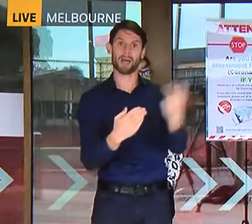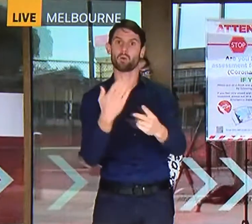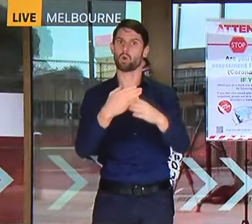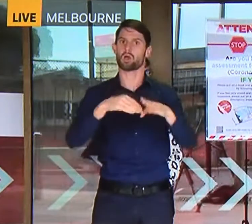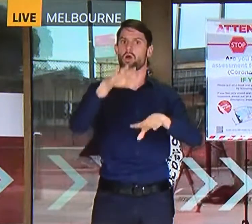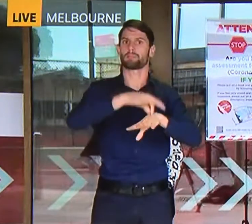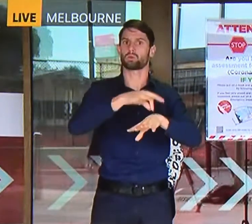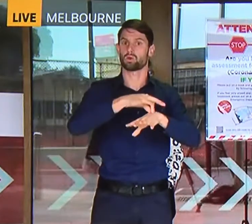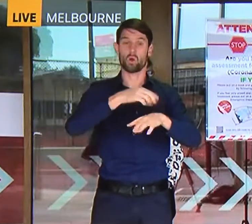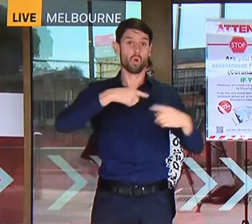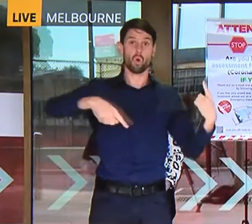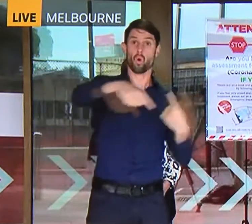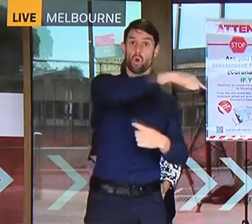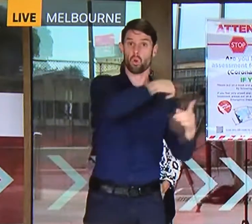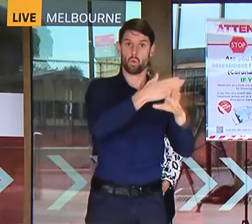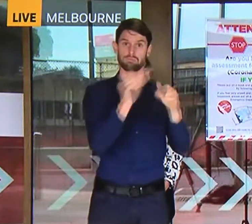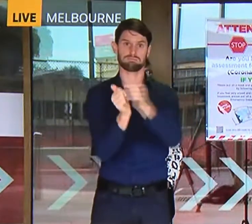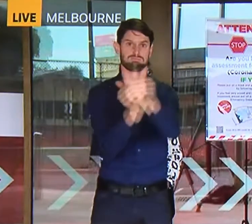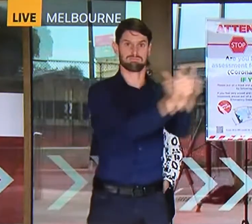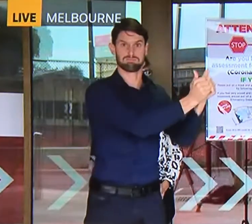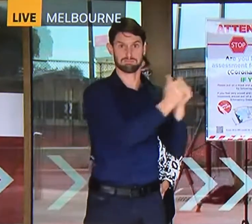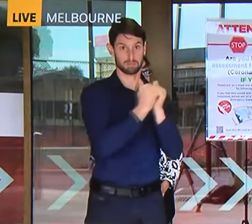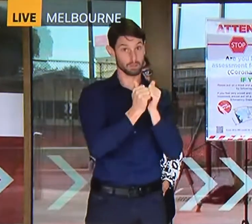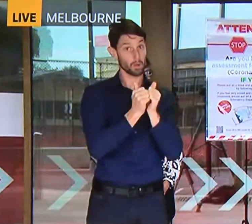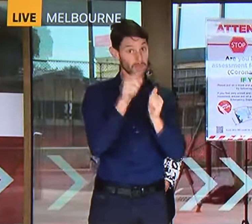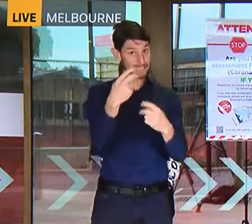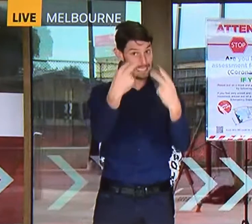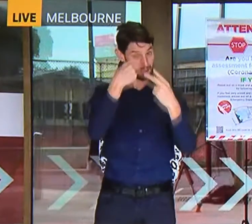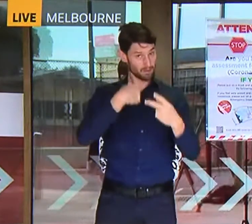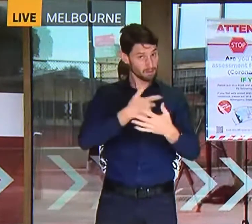medical board are working together. So 2 things are happening. On the one hand,